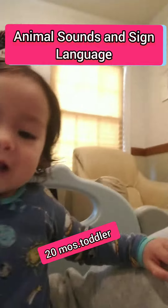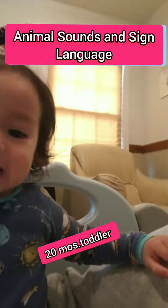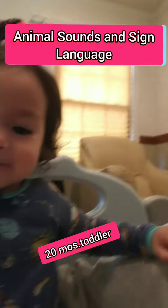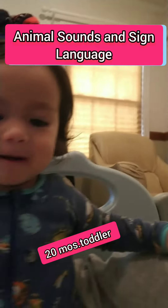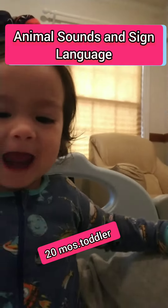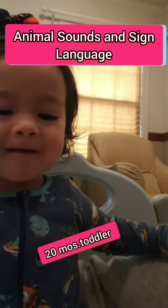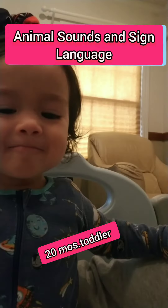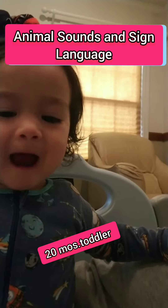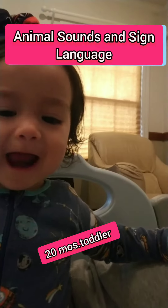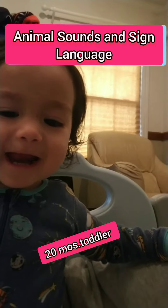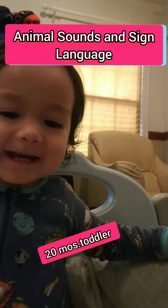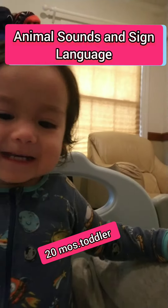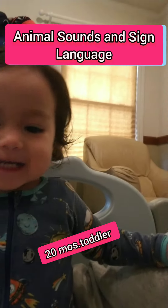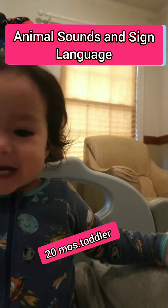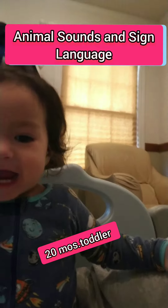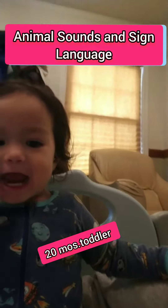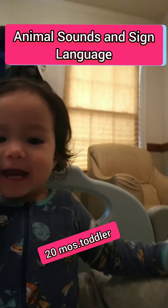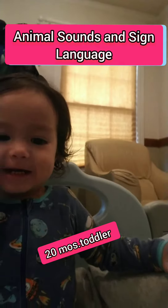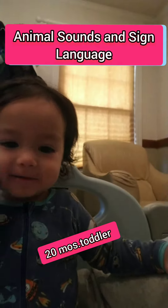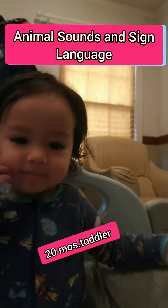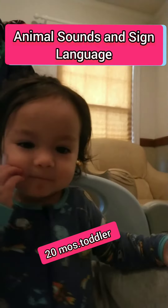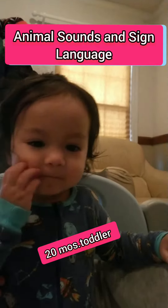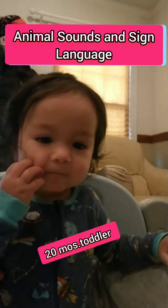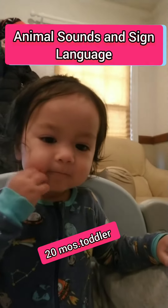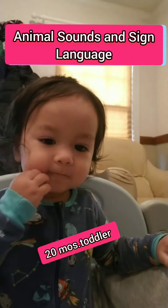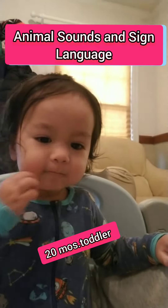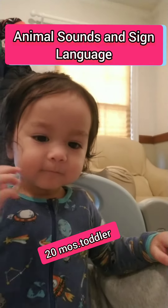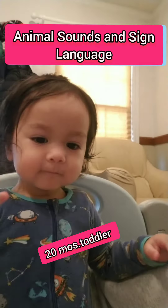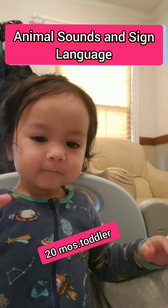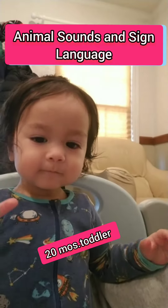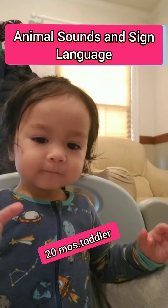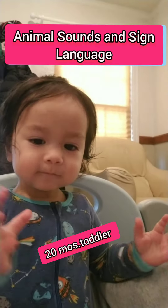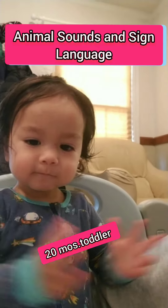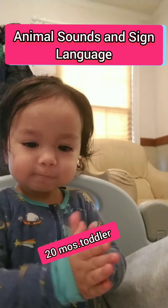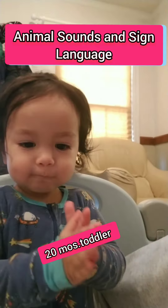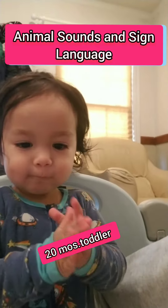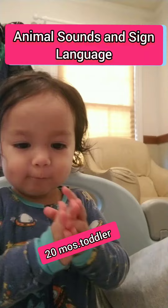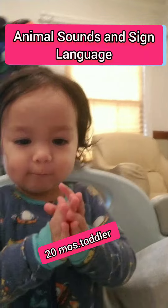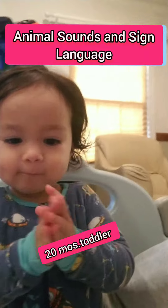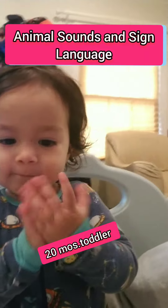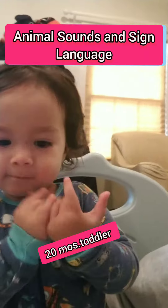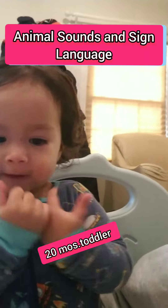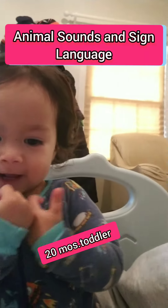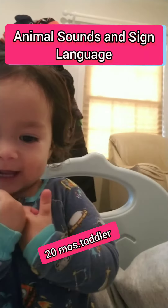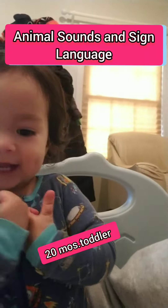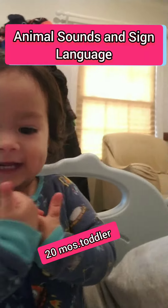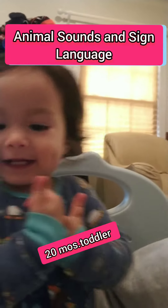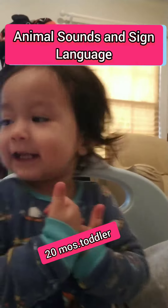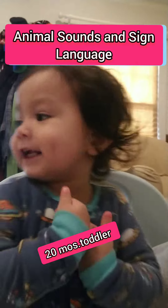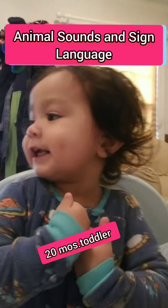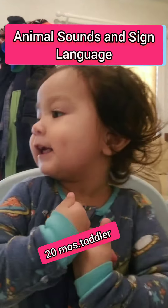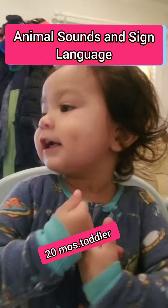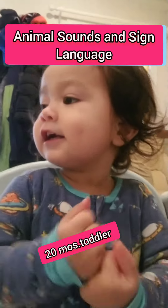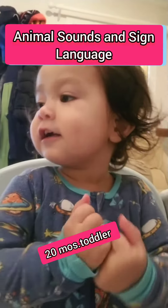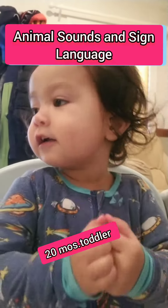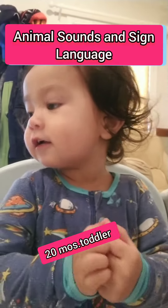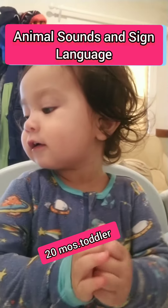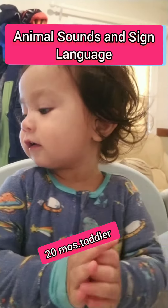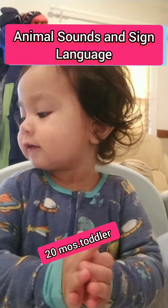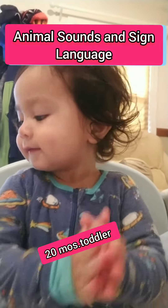okay how about the book sign language of book book very good how